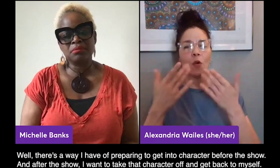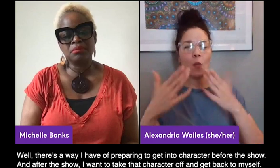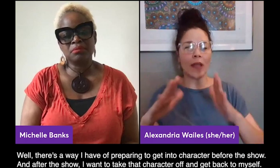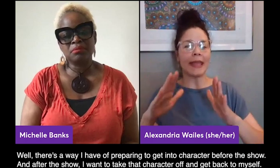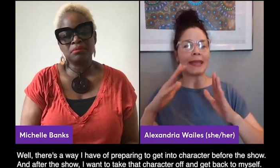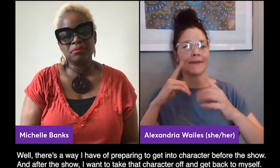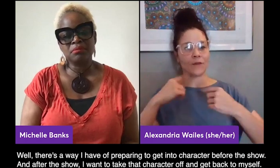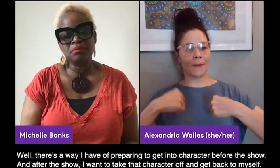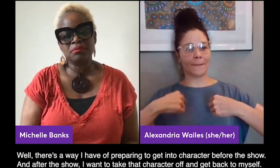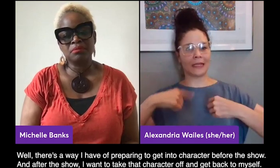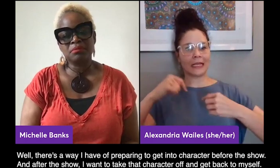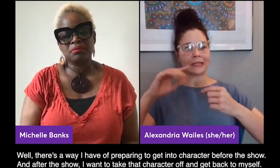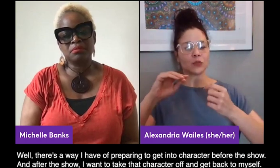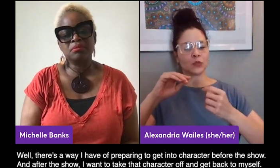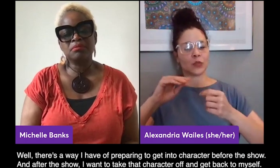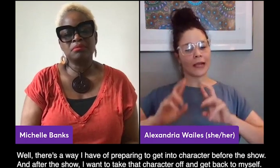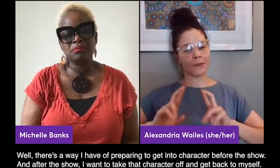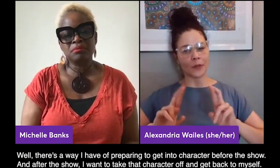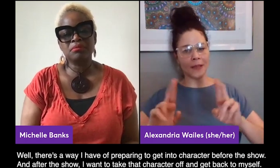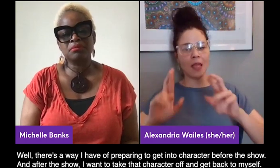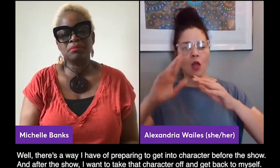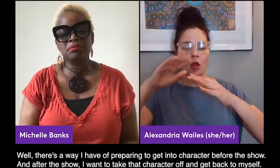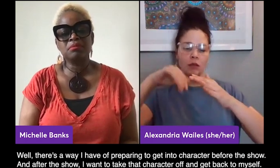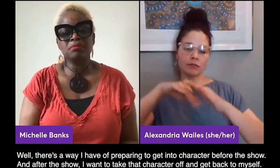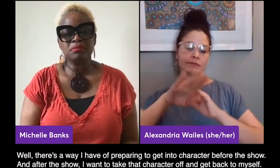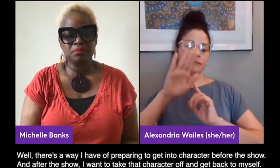character before the show.